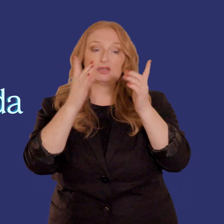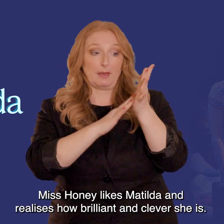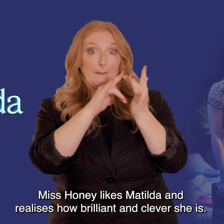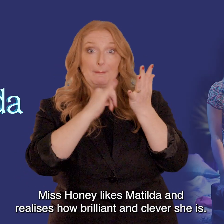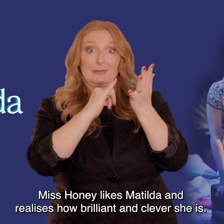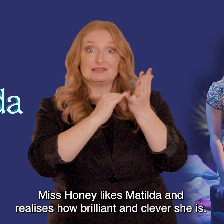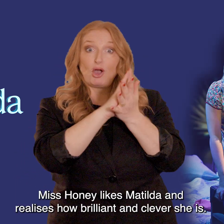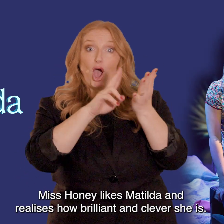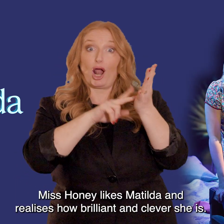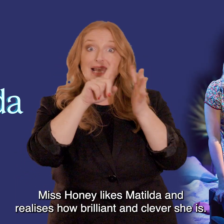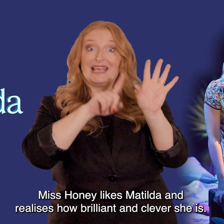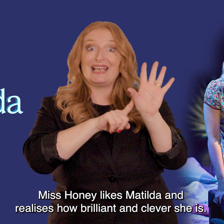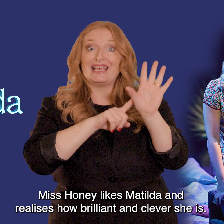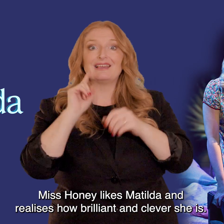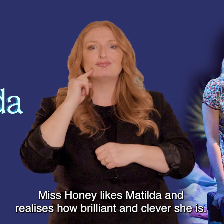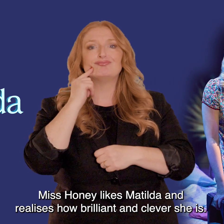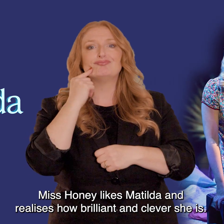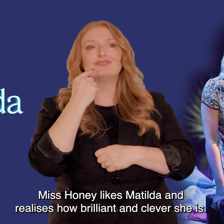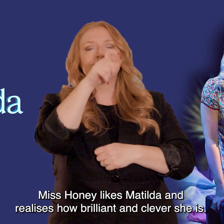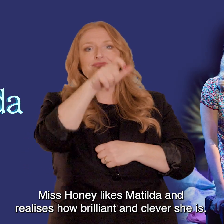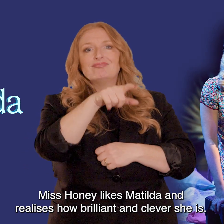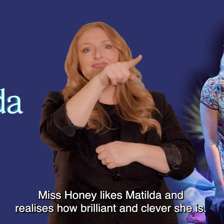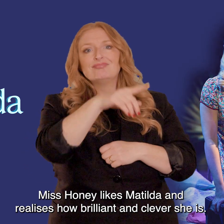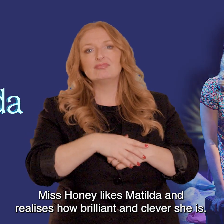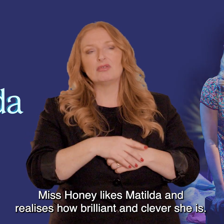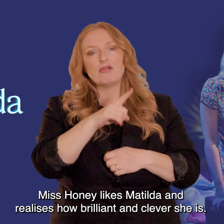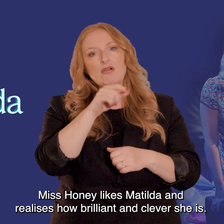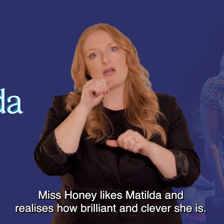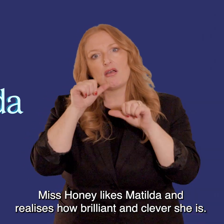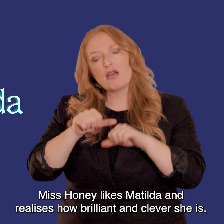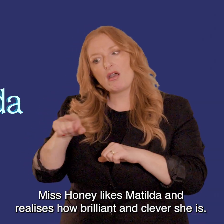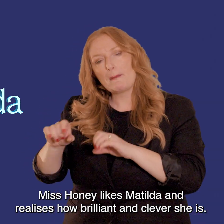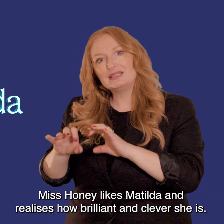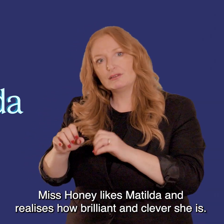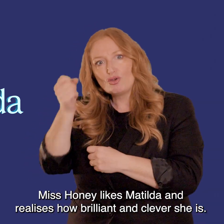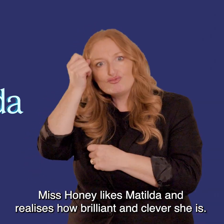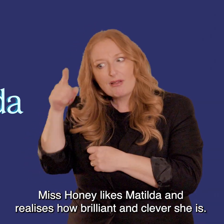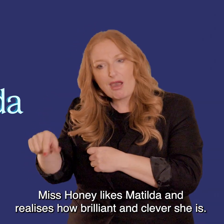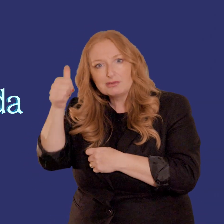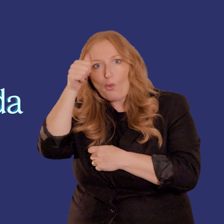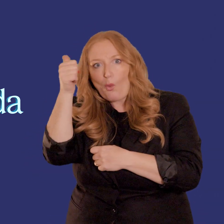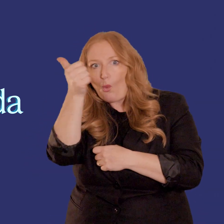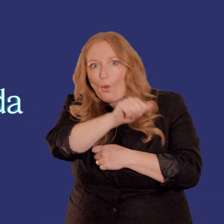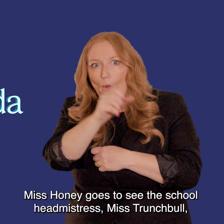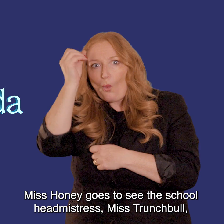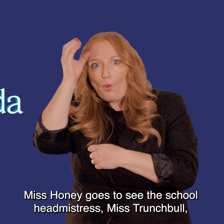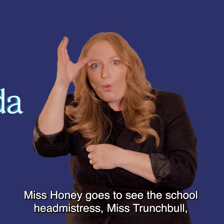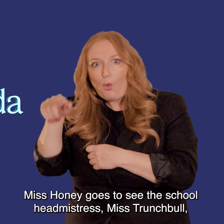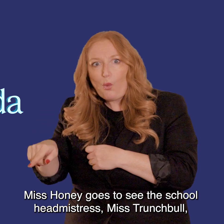Miss Honey likes Matilda and realises how brilliant and clever she is. Miss Honey goes to see